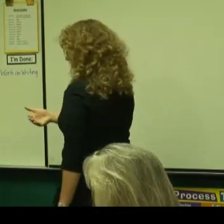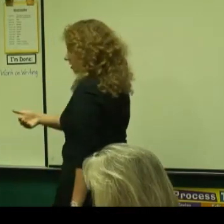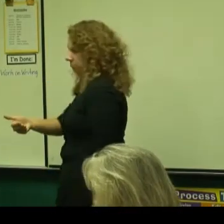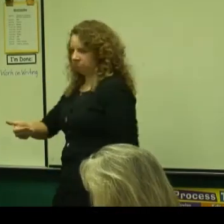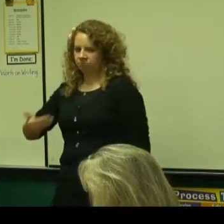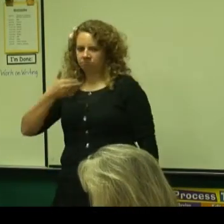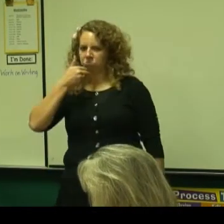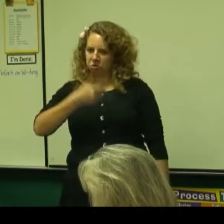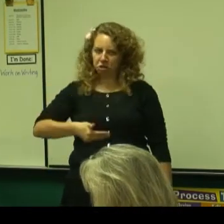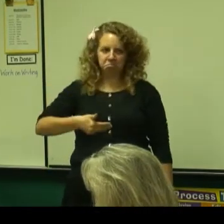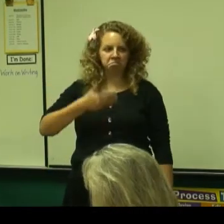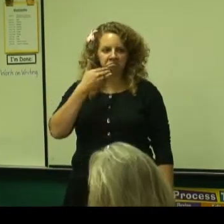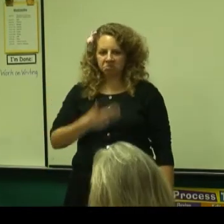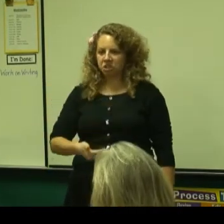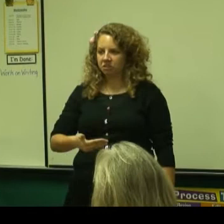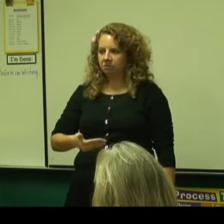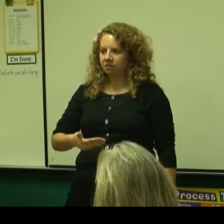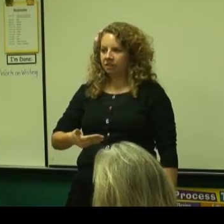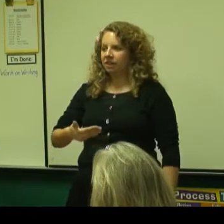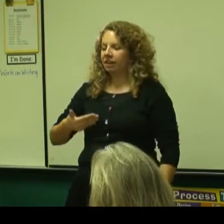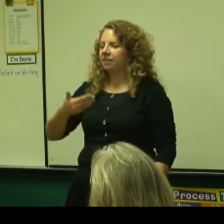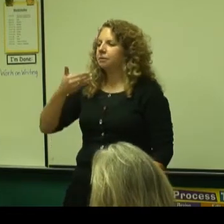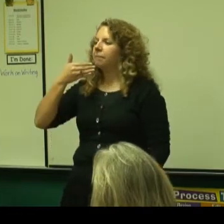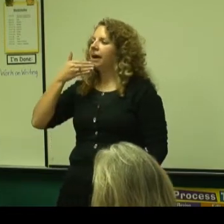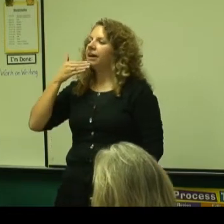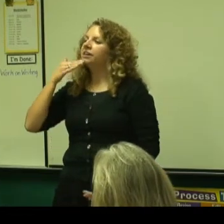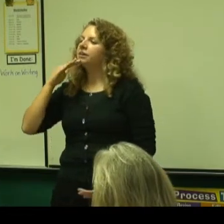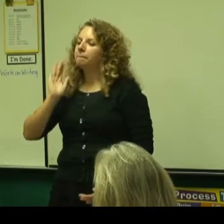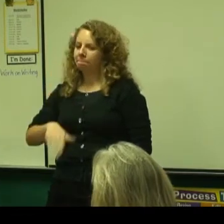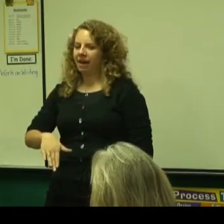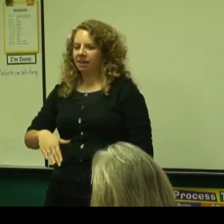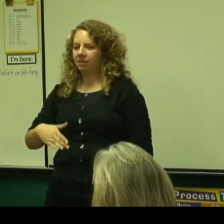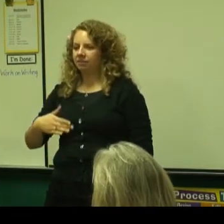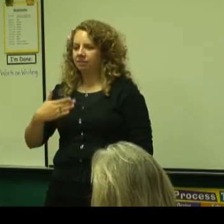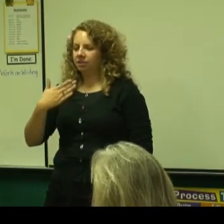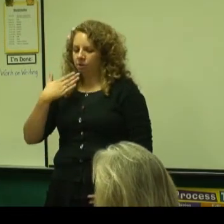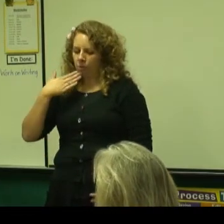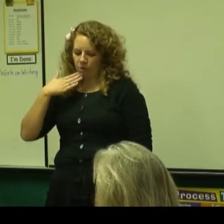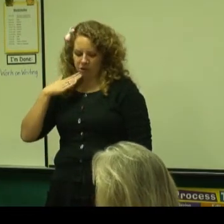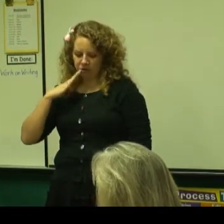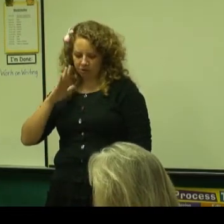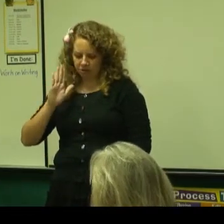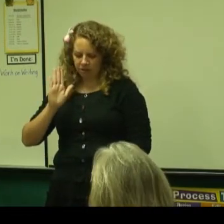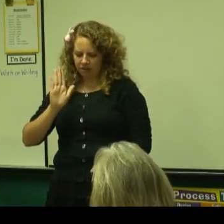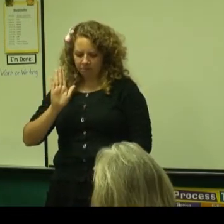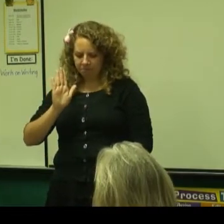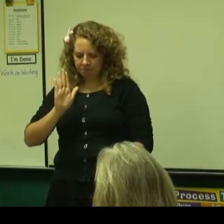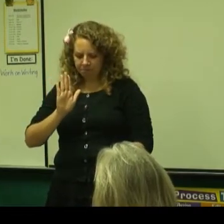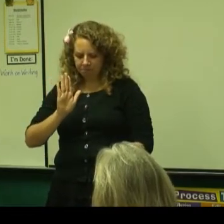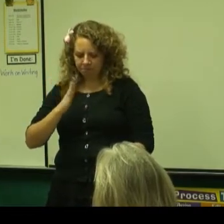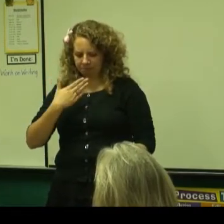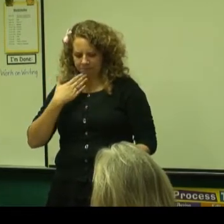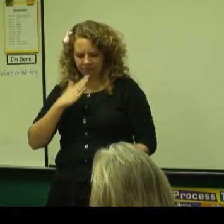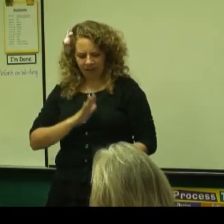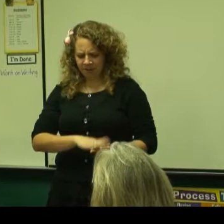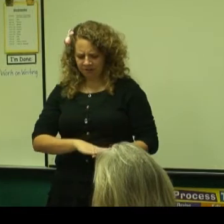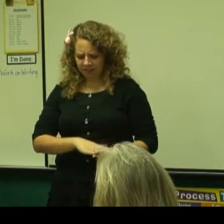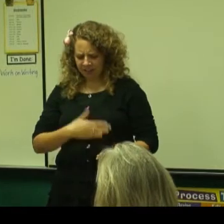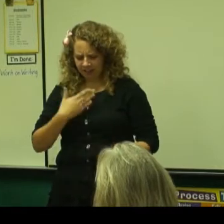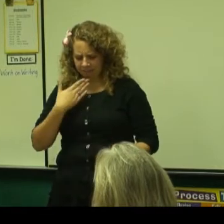there. Good. That's good. Okay, and then bad, bad. Or you can. I don't think.